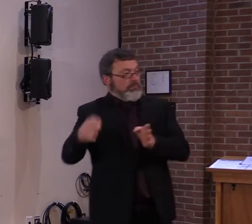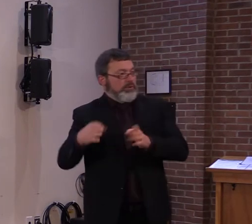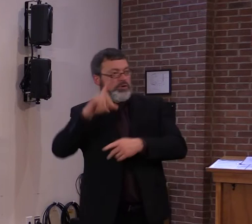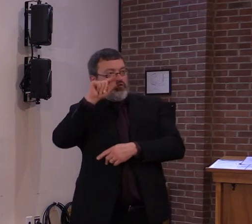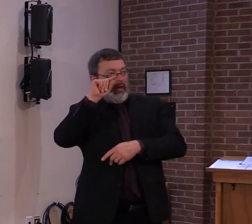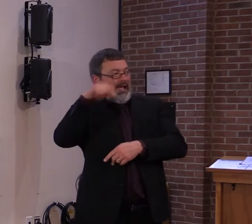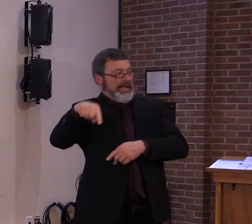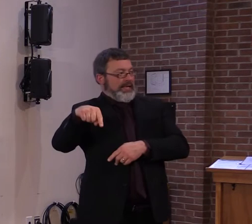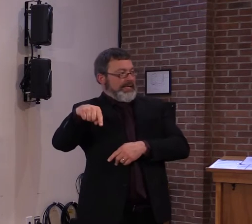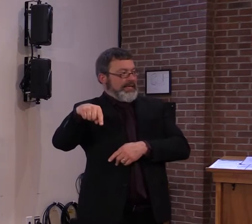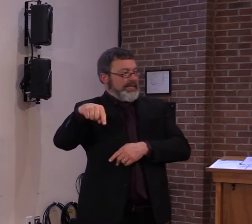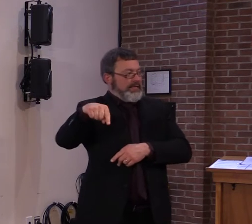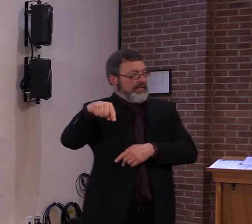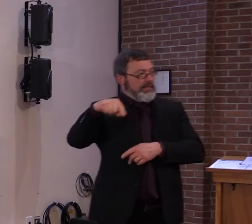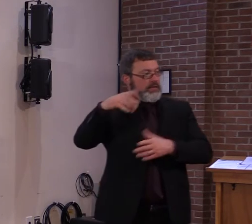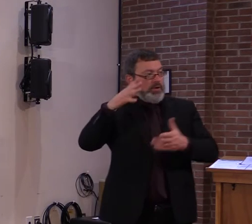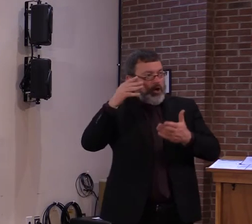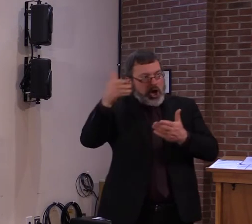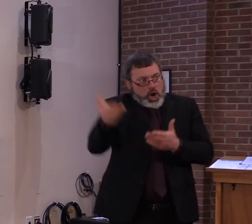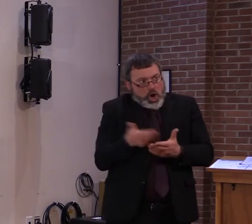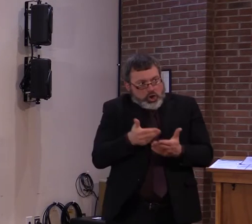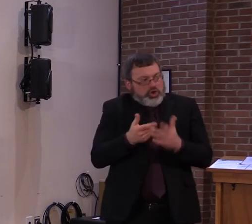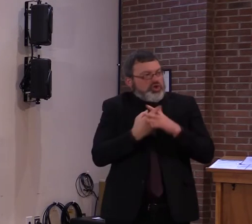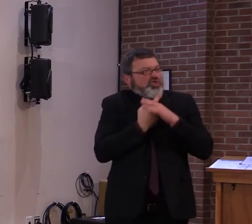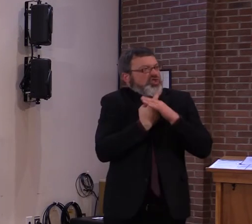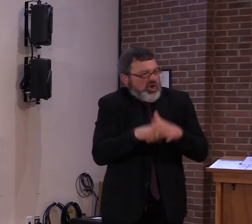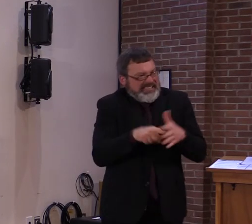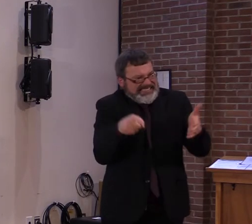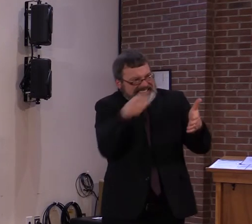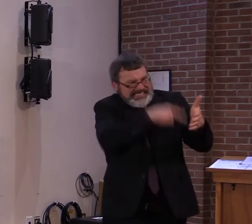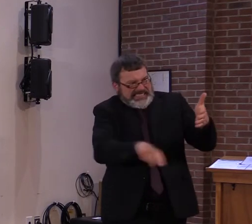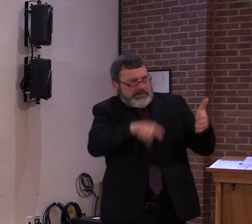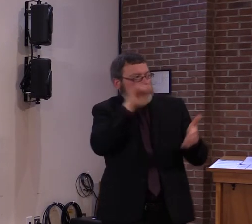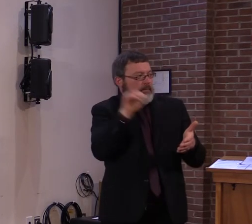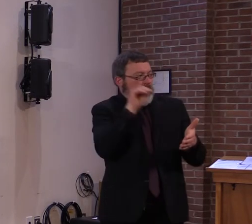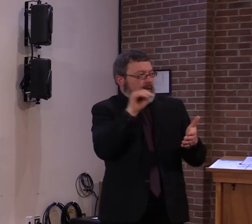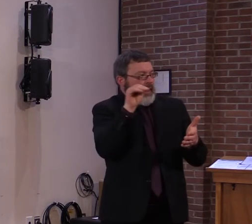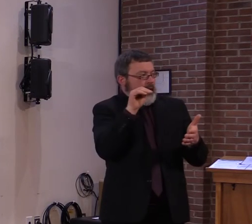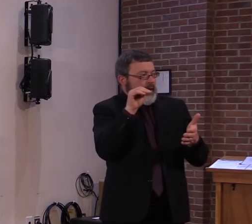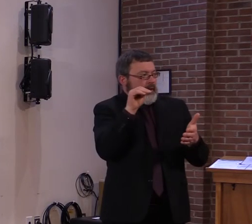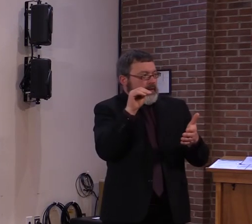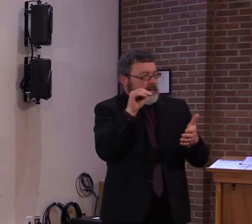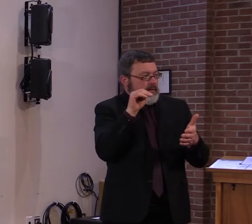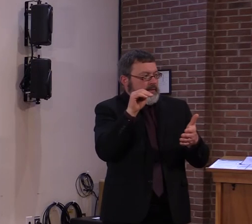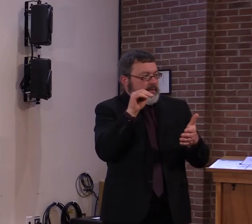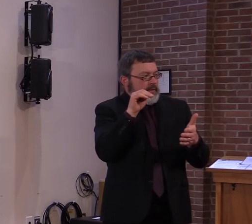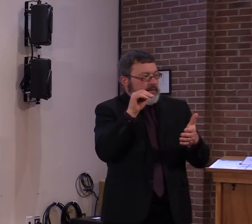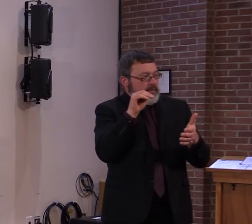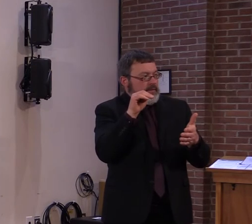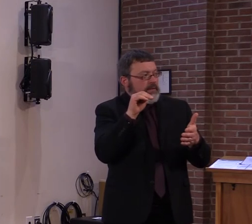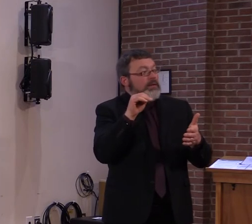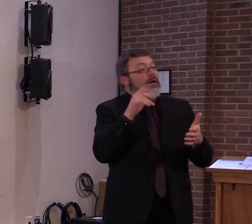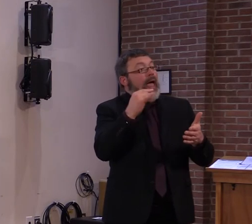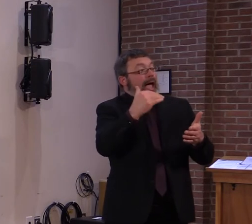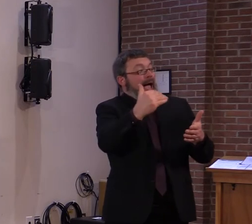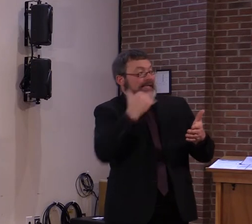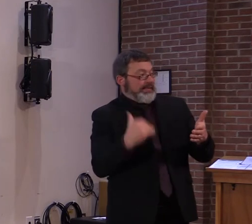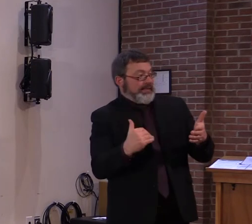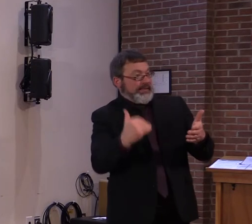by Monday. We'll go up another 10 on the following Monday, and we'll go up another